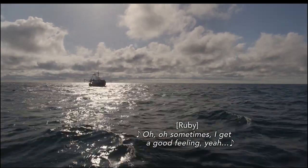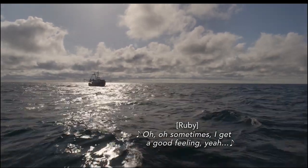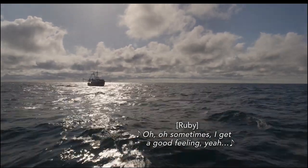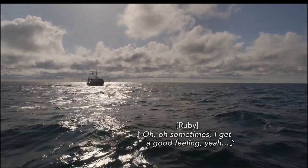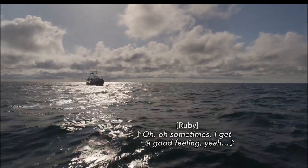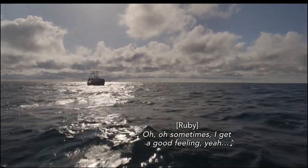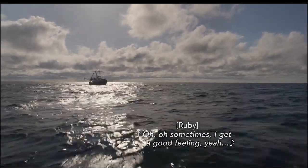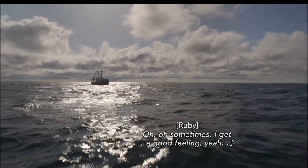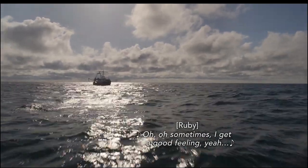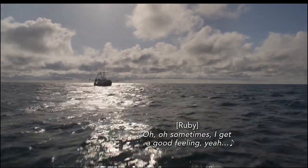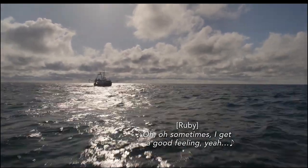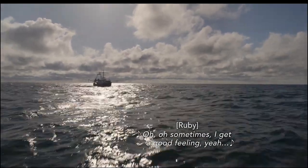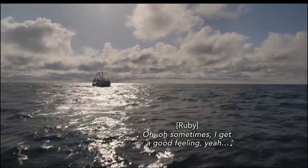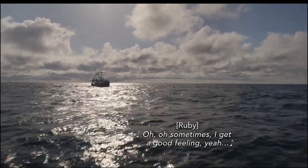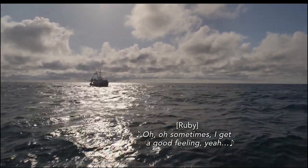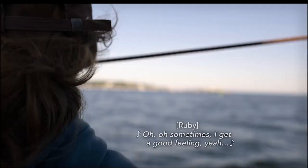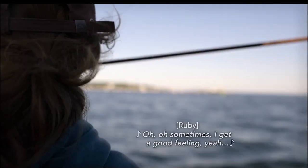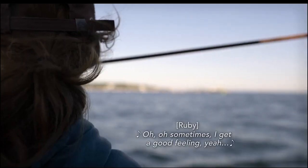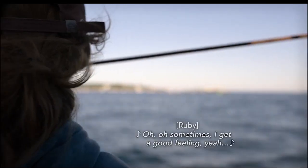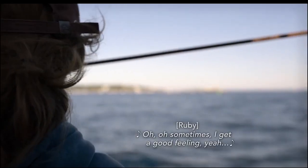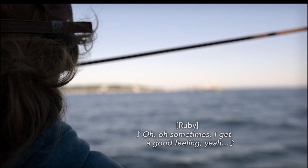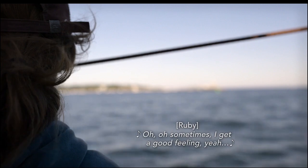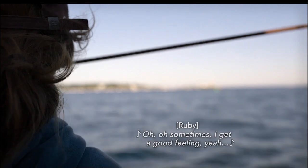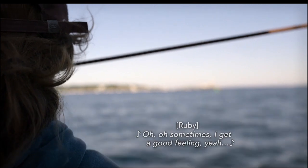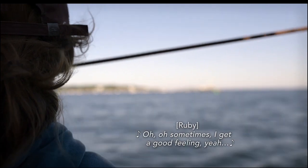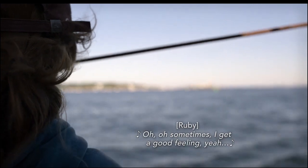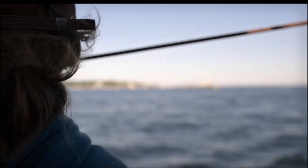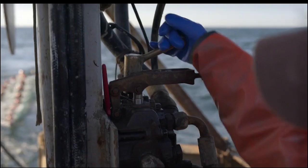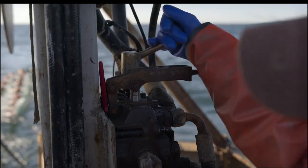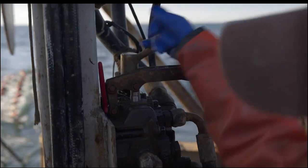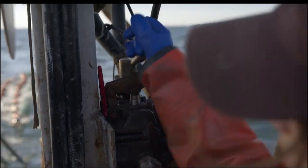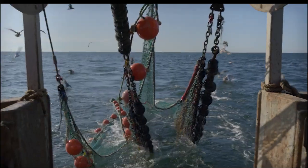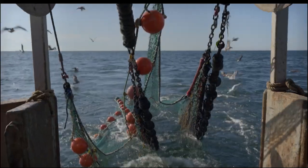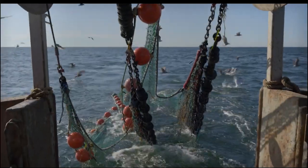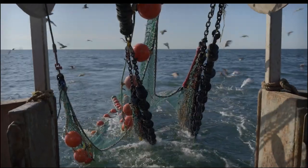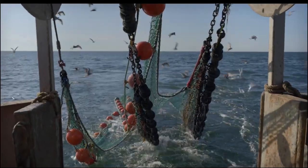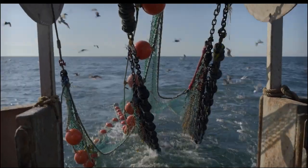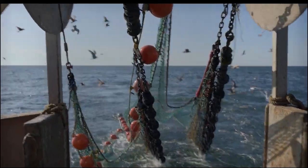Oh, sometimes I get a good feeling, yeah.